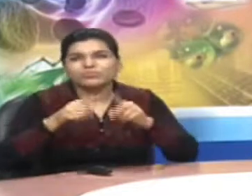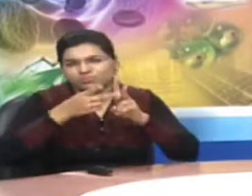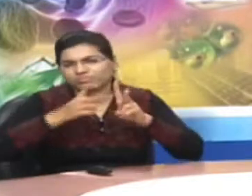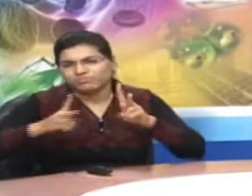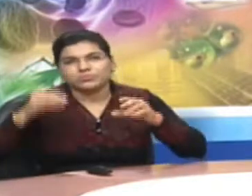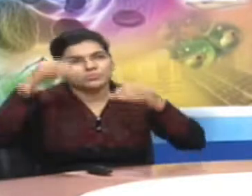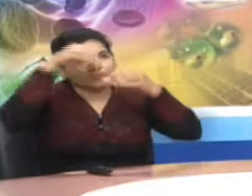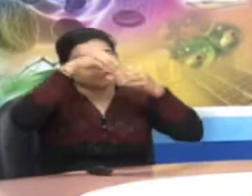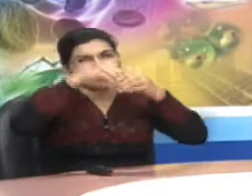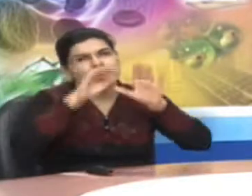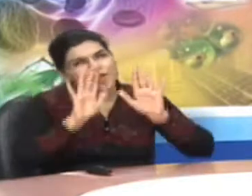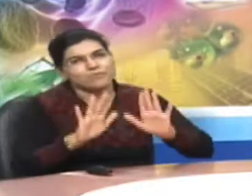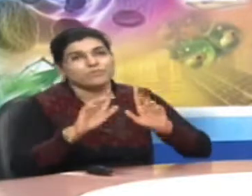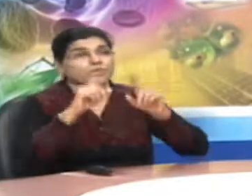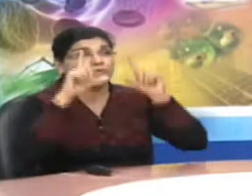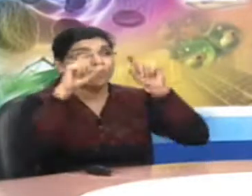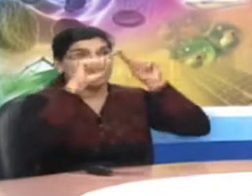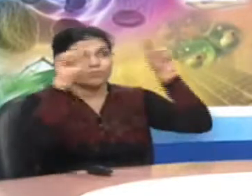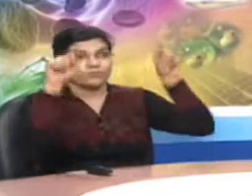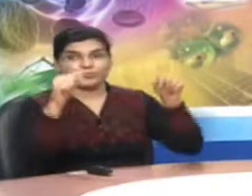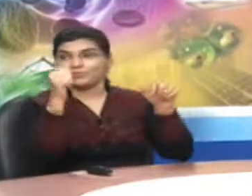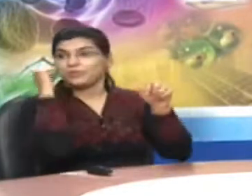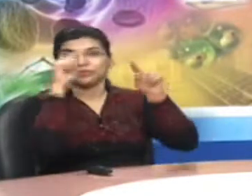But you cannot add